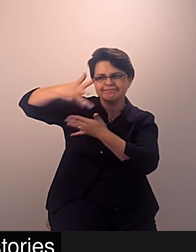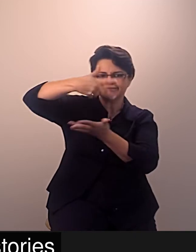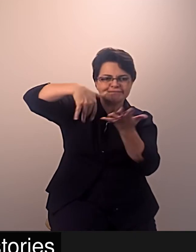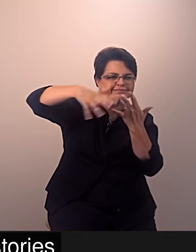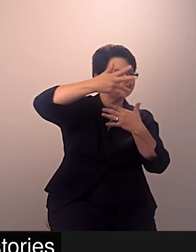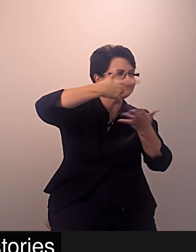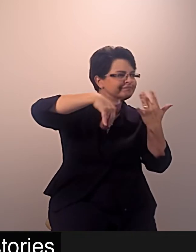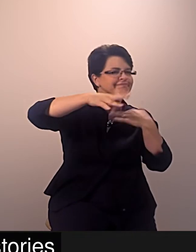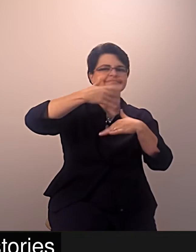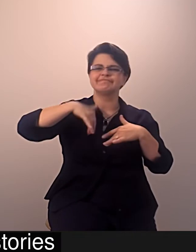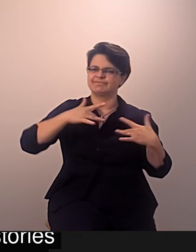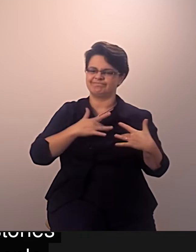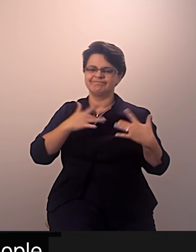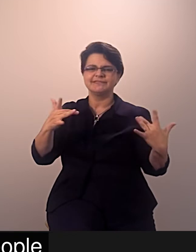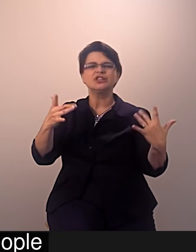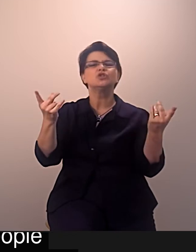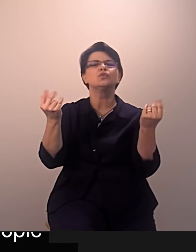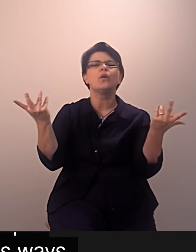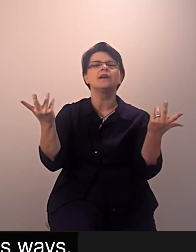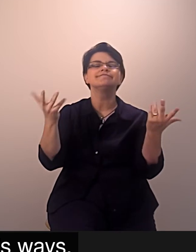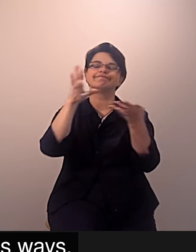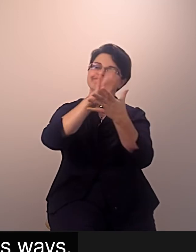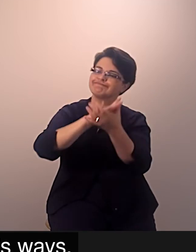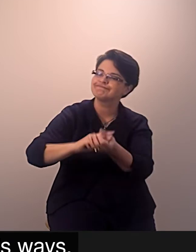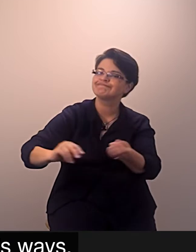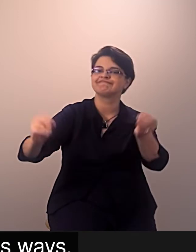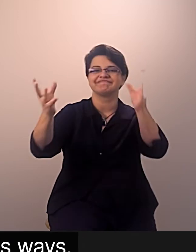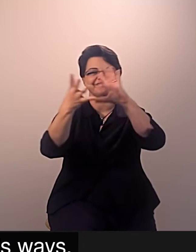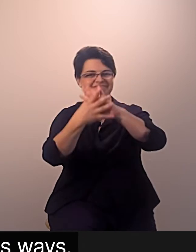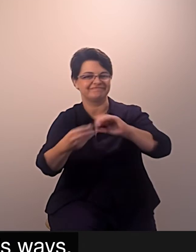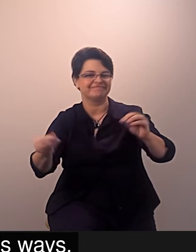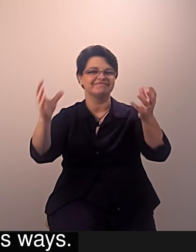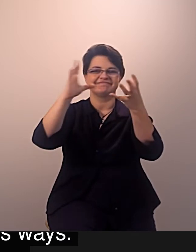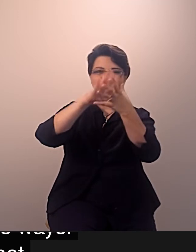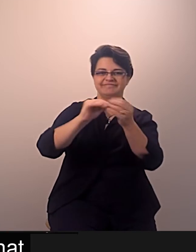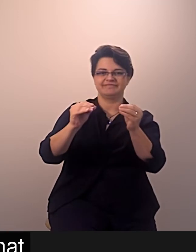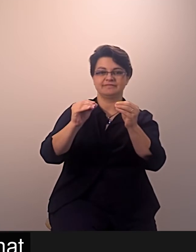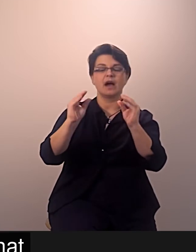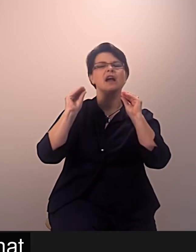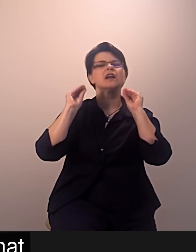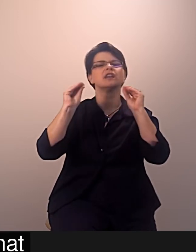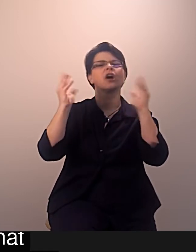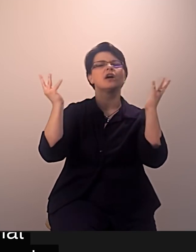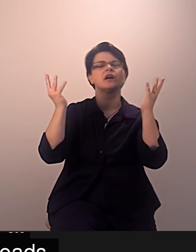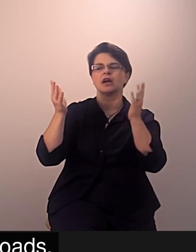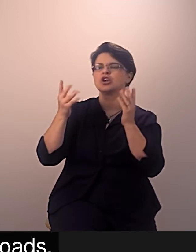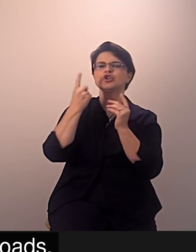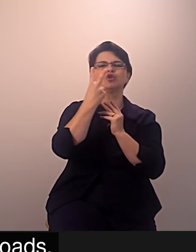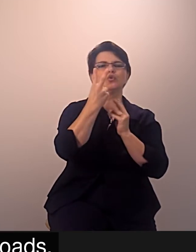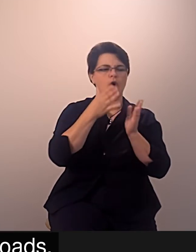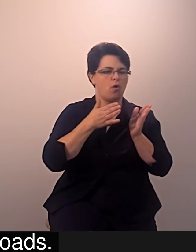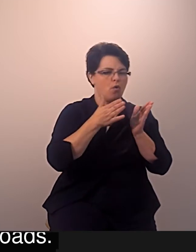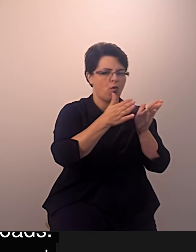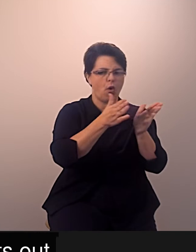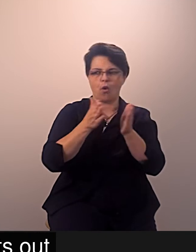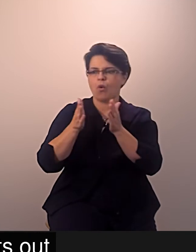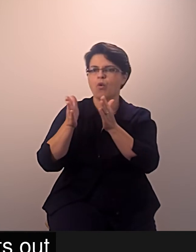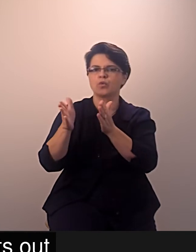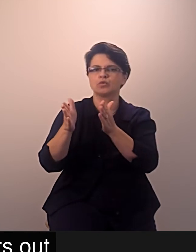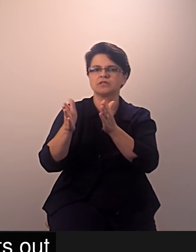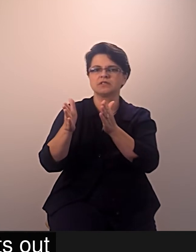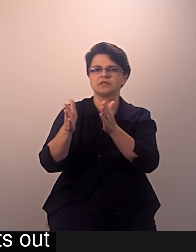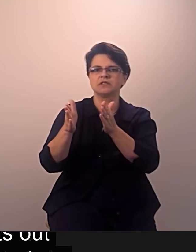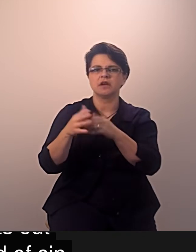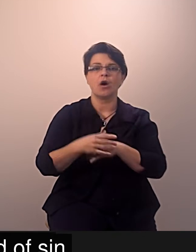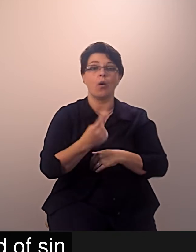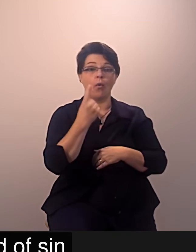understand God's ways. He taught that there are two roads. Everyone starts out on the wide road of sin that leads